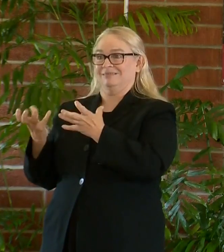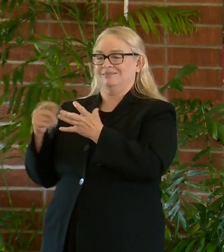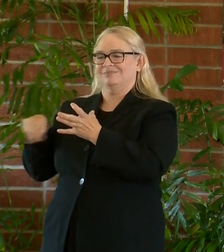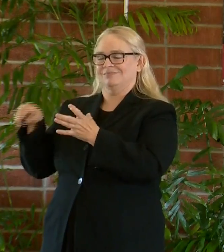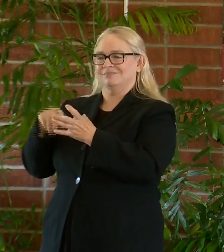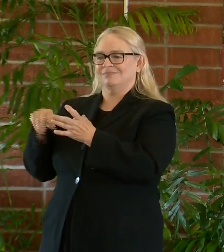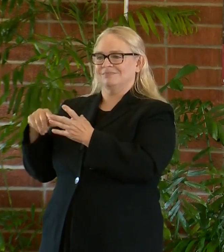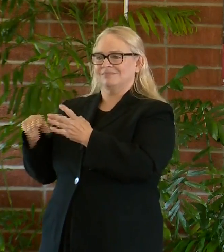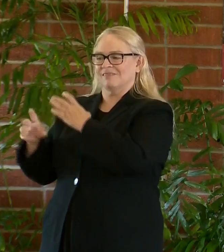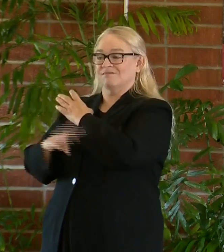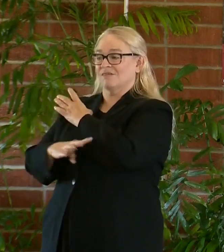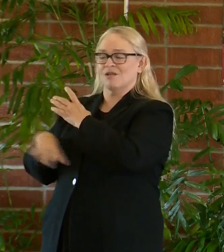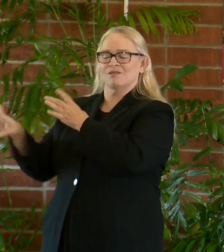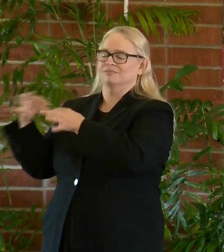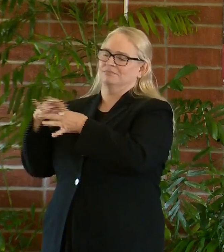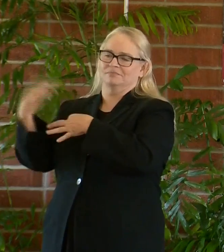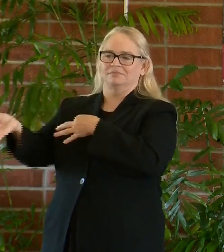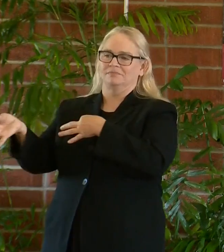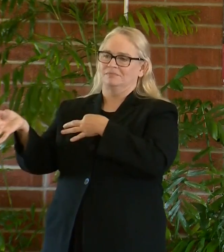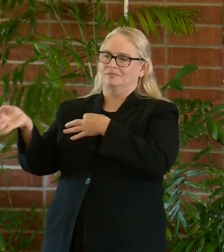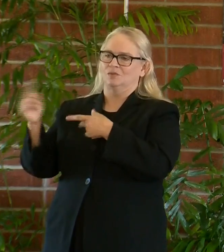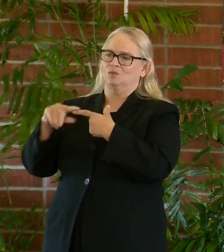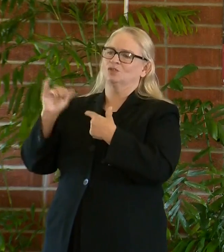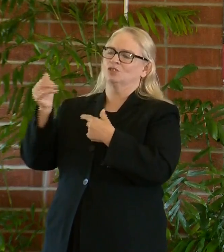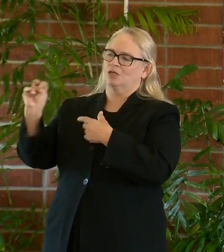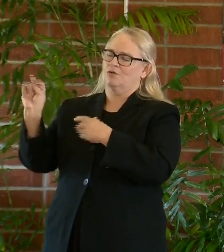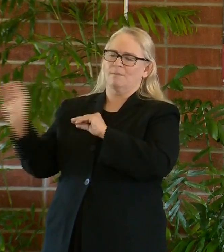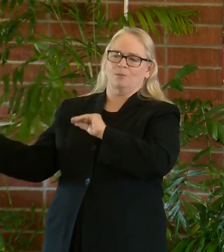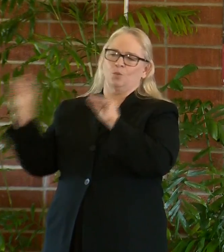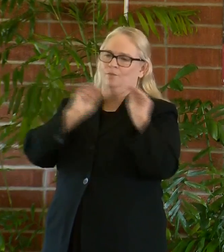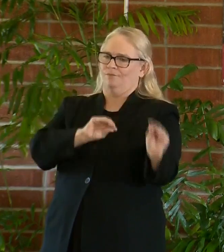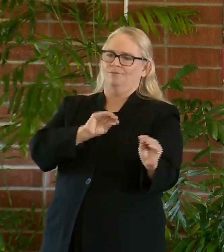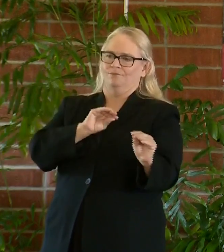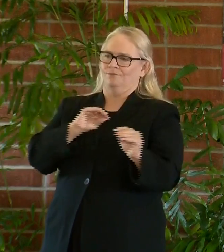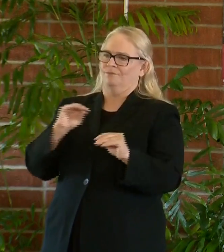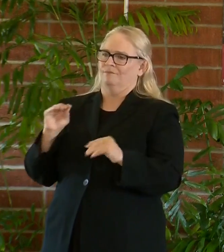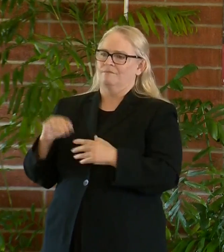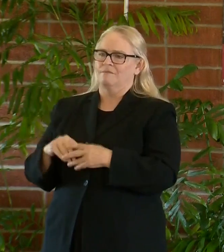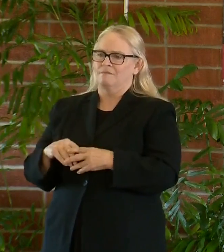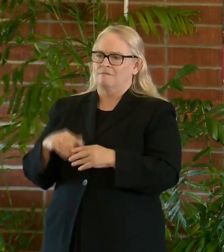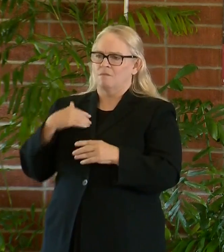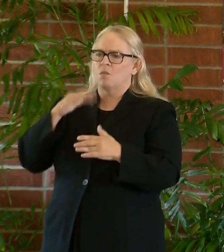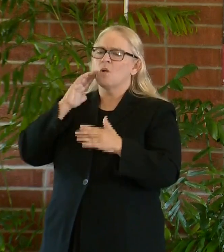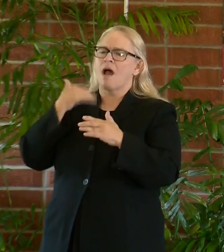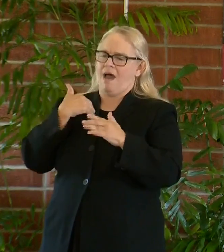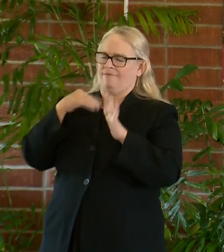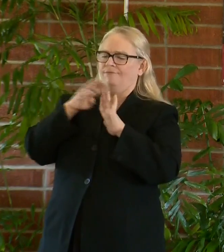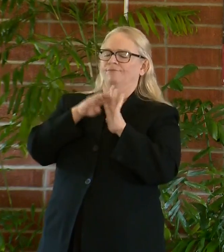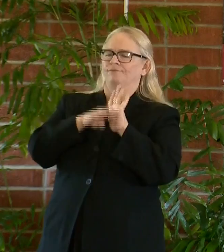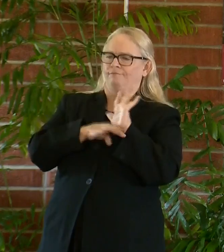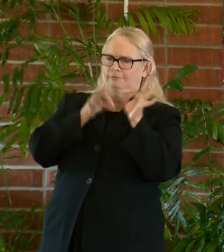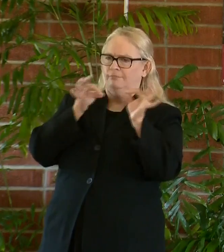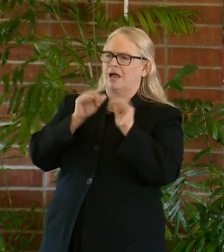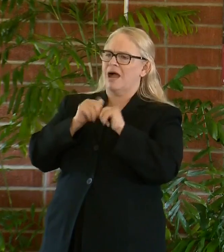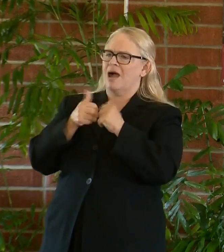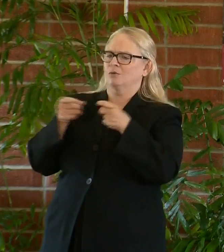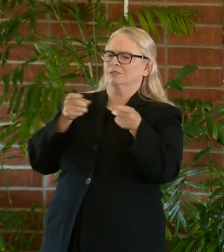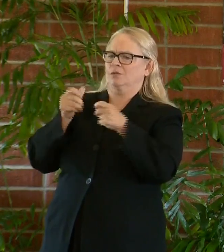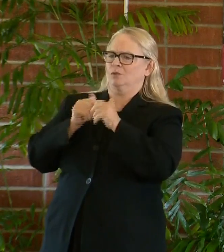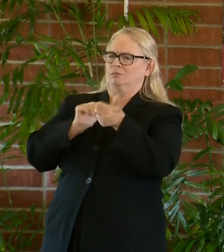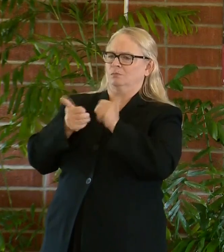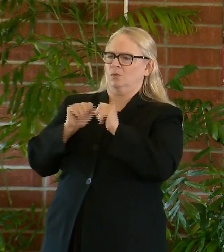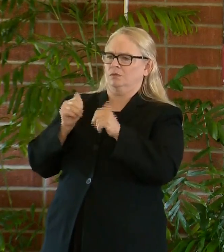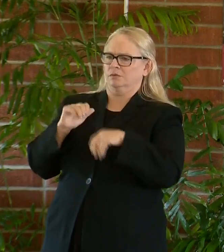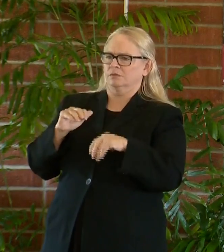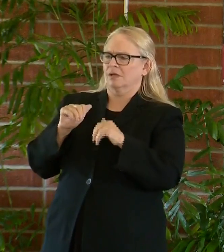year. We'll be putting out subsequent guidelines on team sports even outside of our K through 14